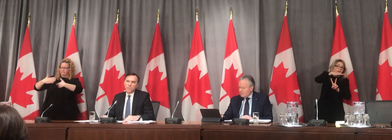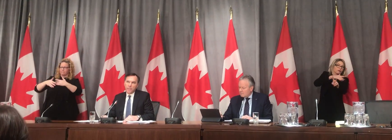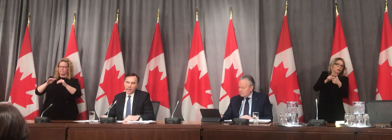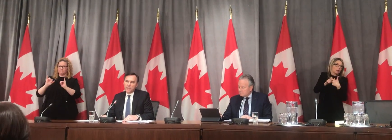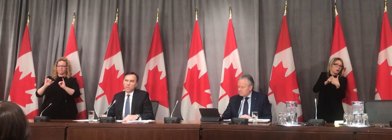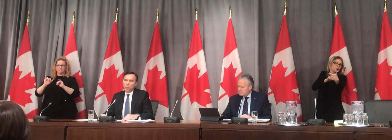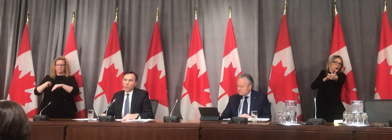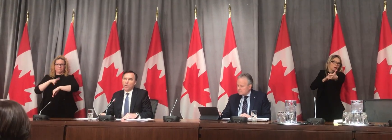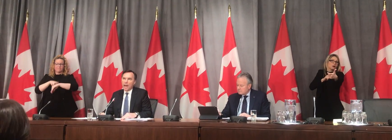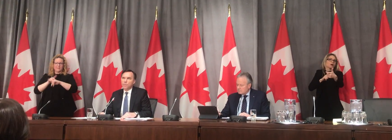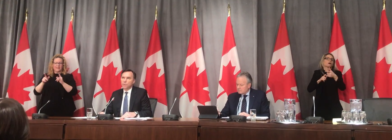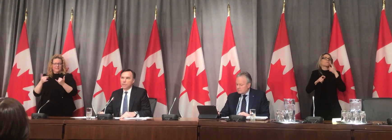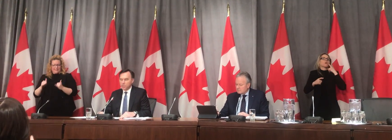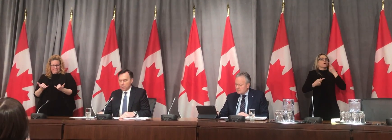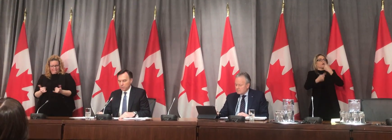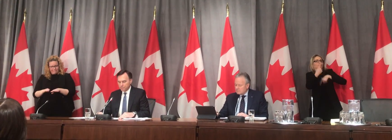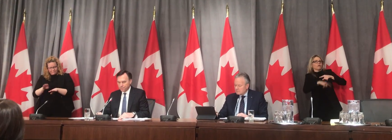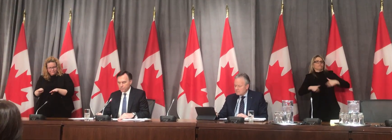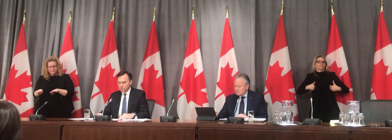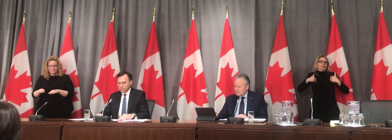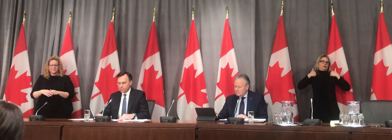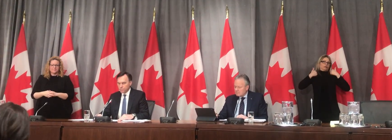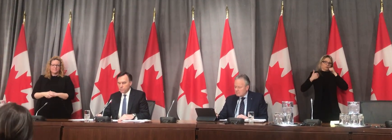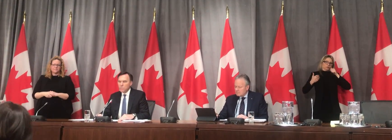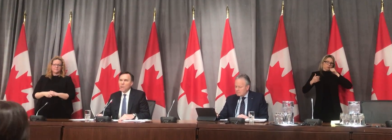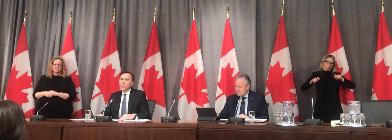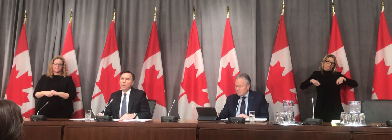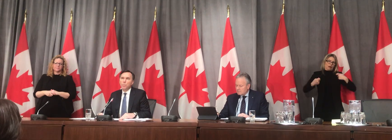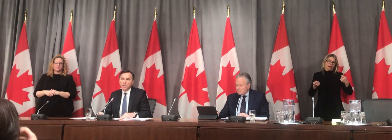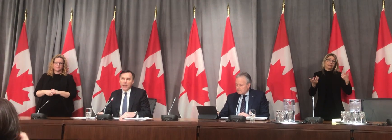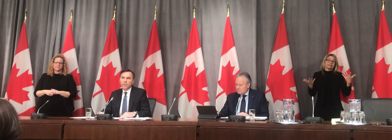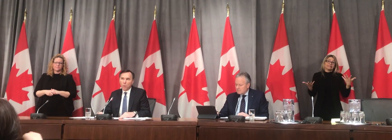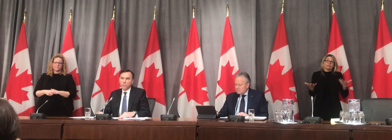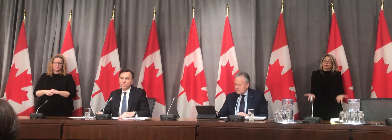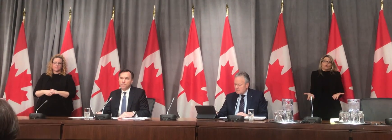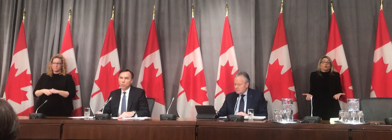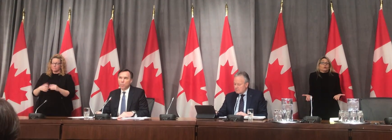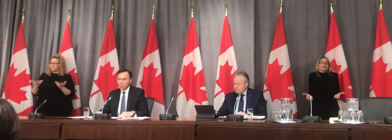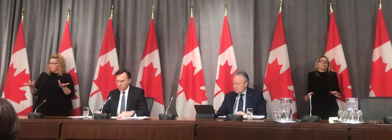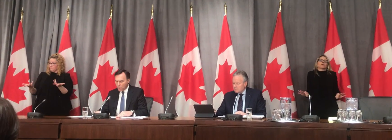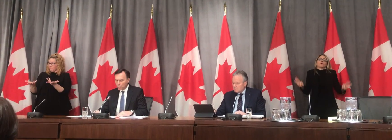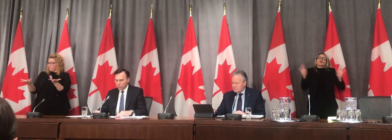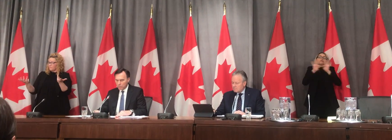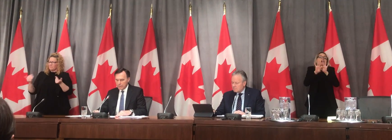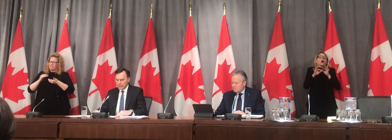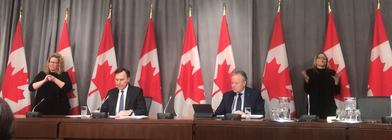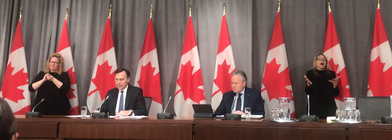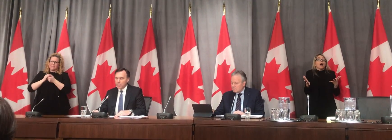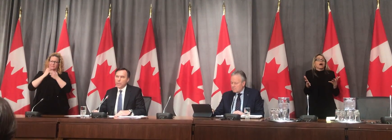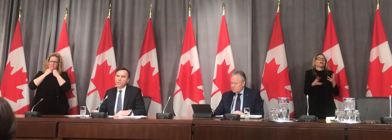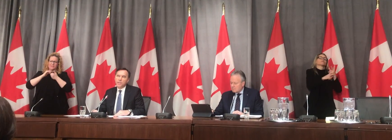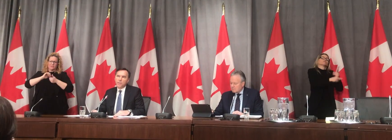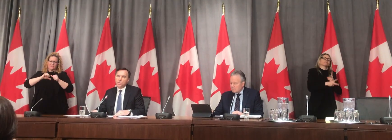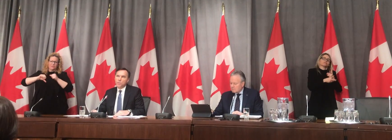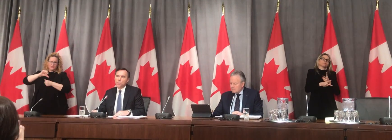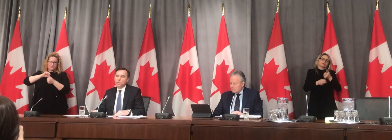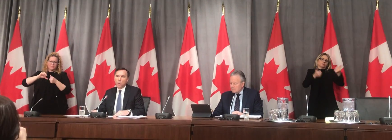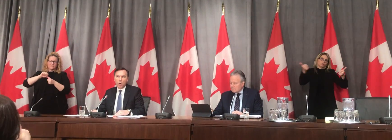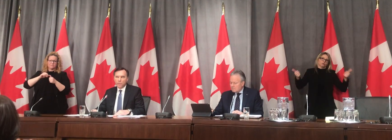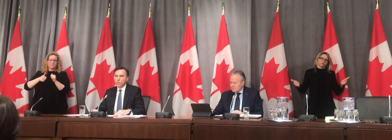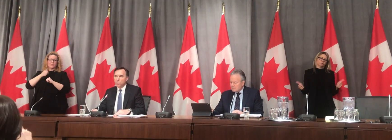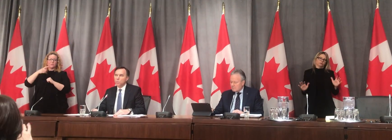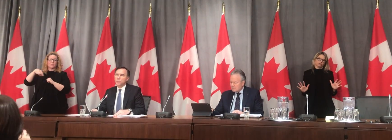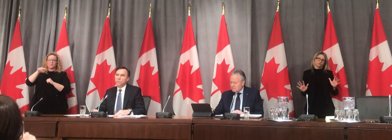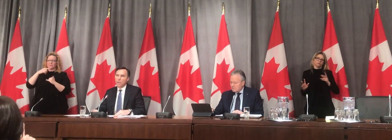matters most today is that we look after each other, that we protect those who are most vulnerable, and that we continue to